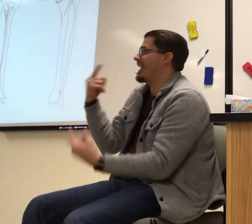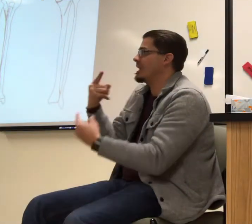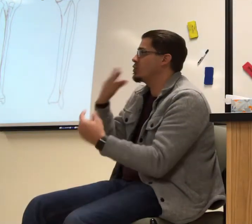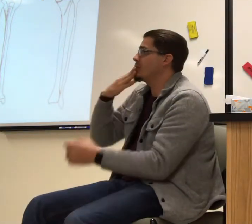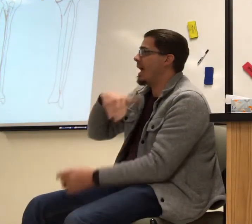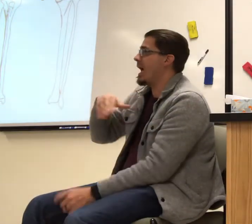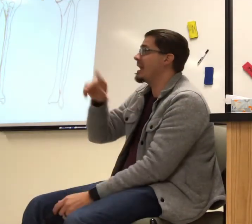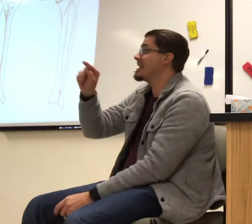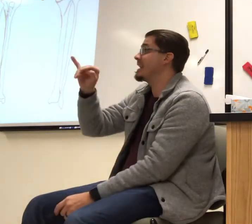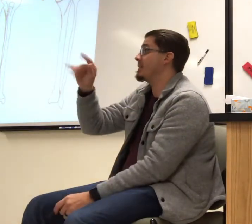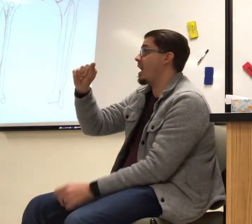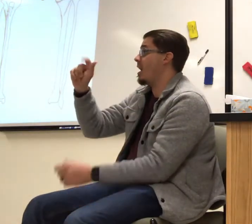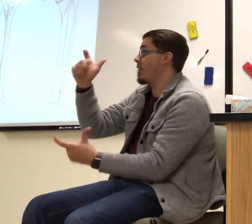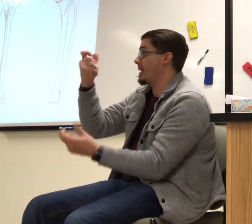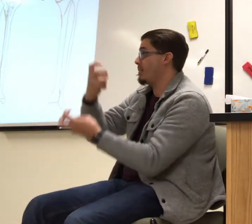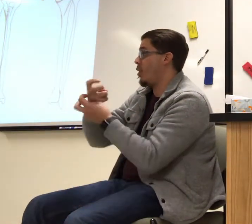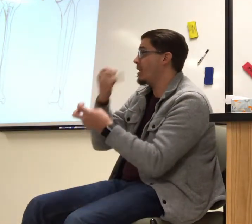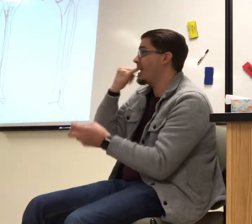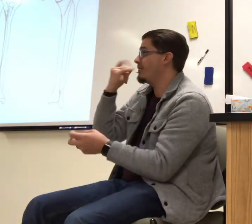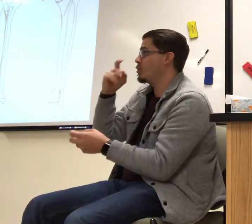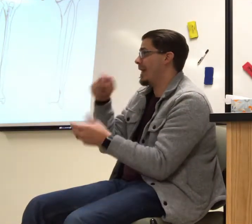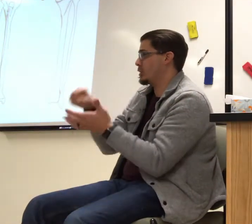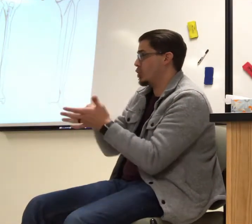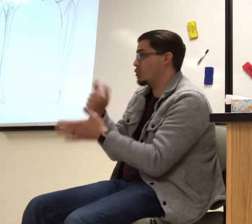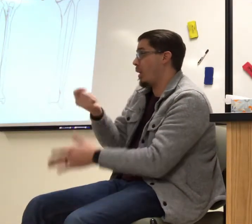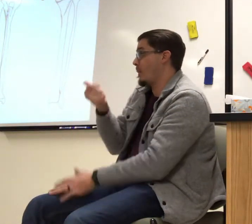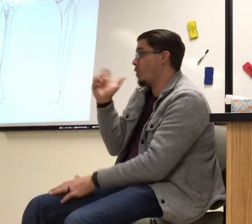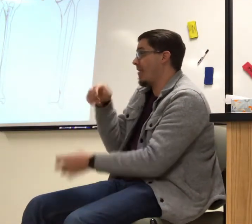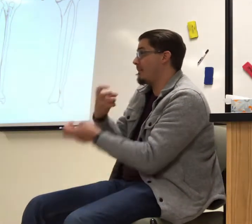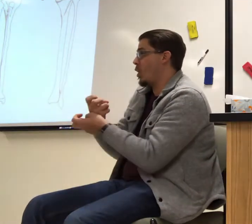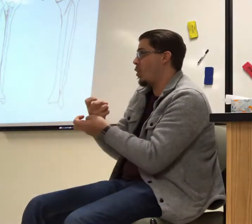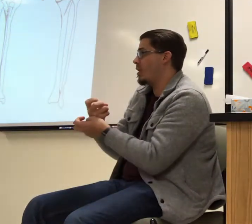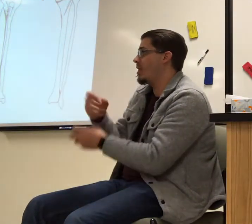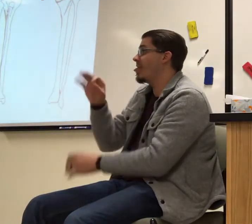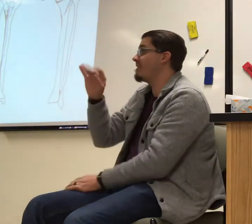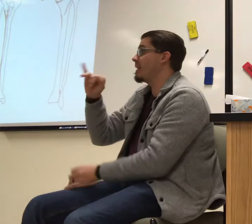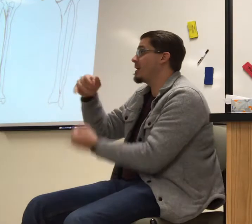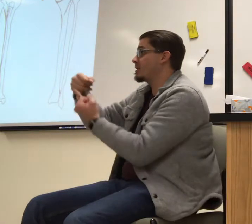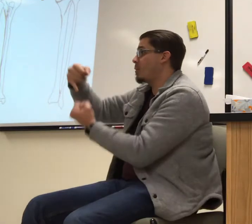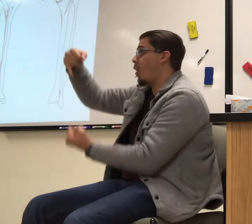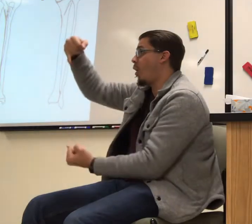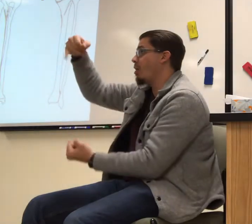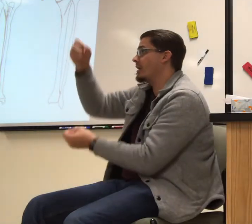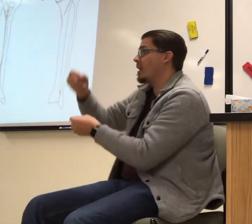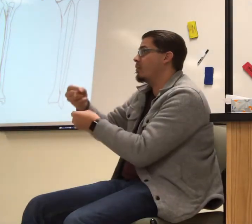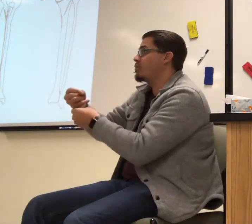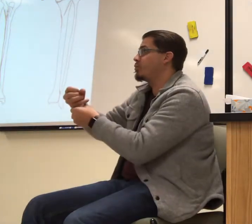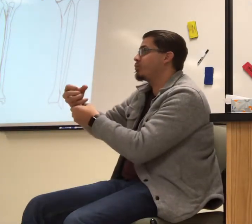when they're both there, the fibula is just like a split. So let's do the tibia first.